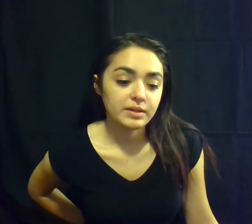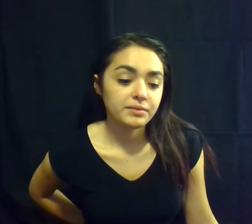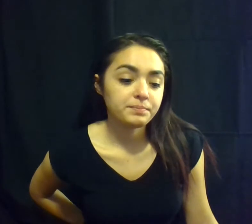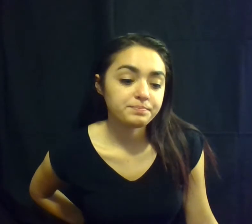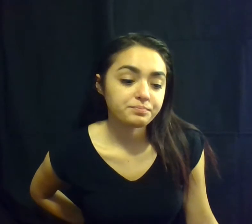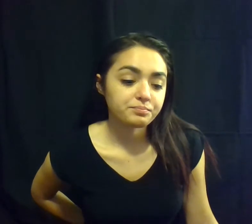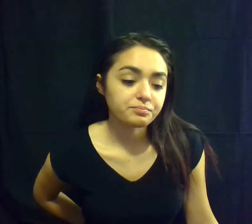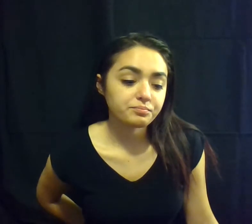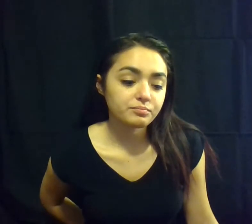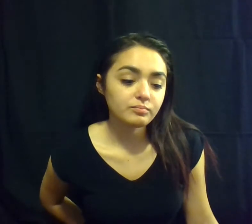one,